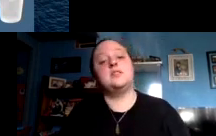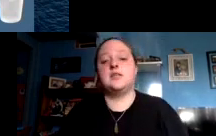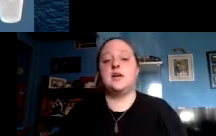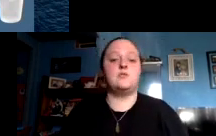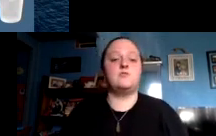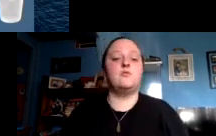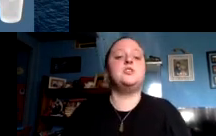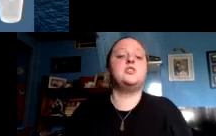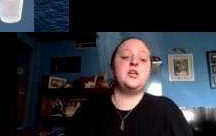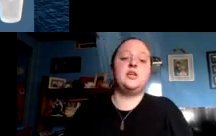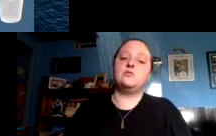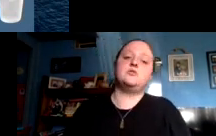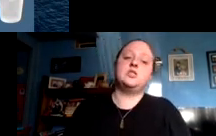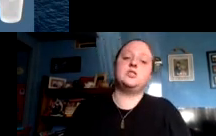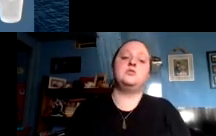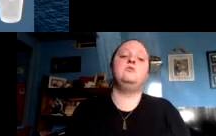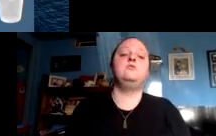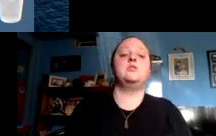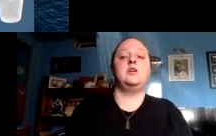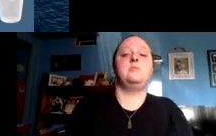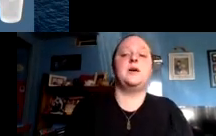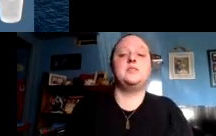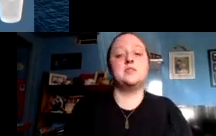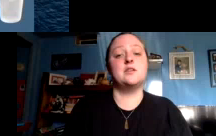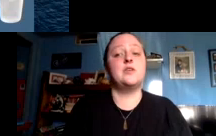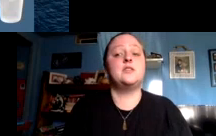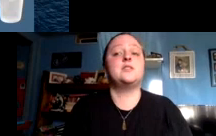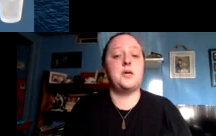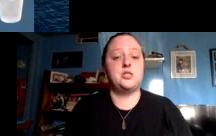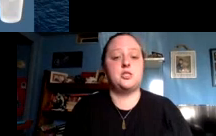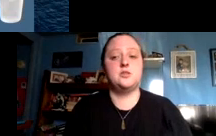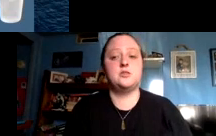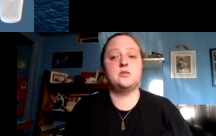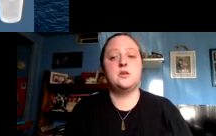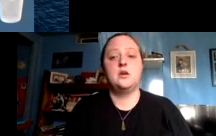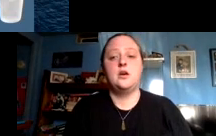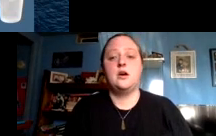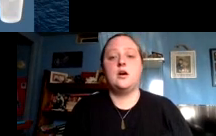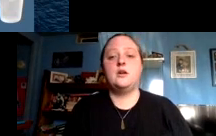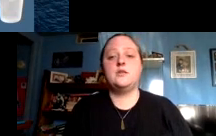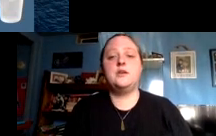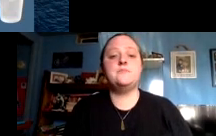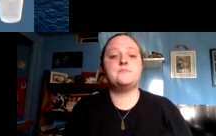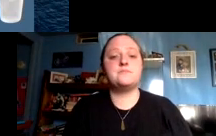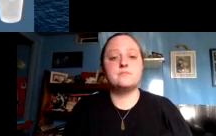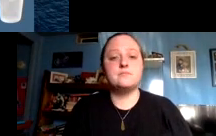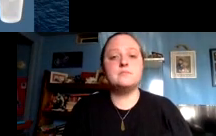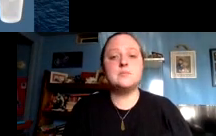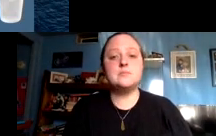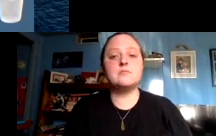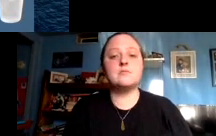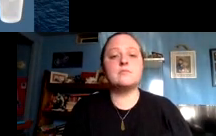job to decide which diagnosis you think best fits the patient. All right.